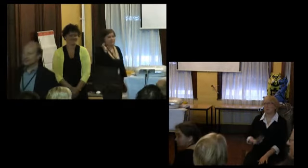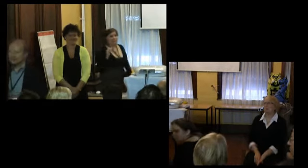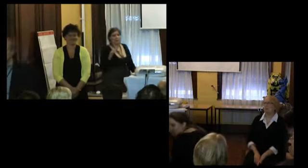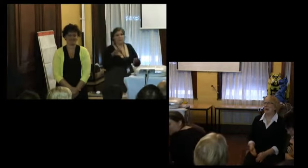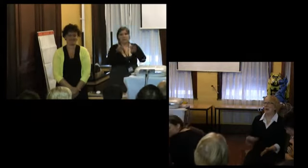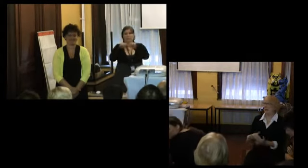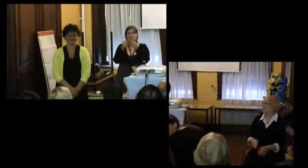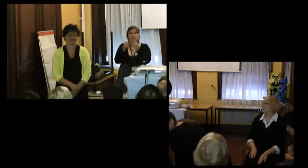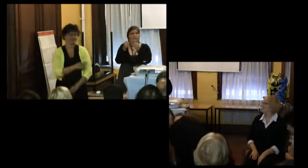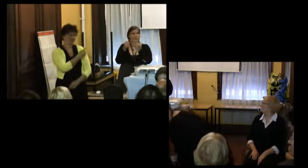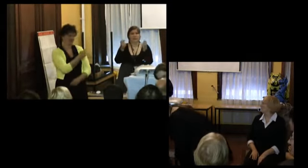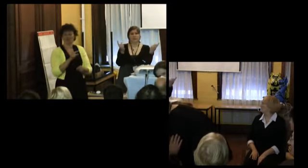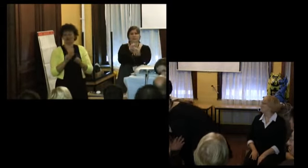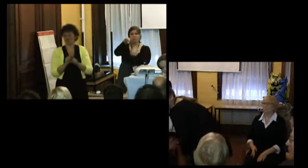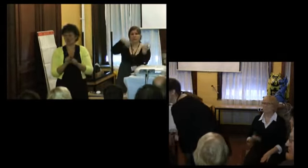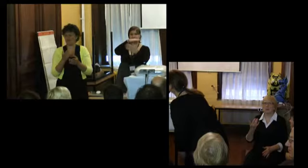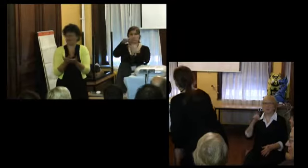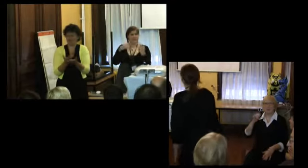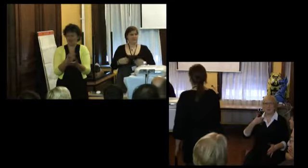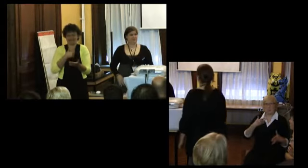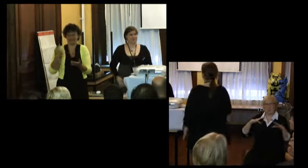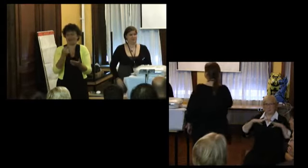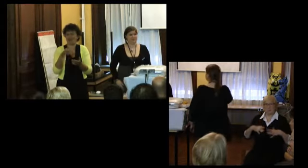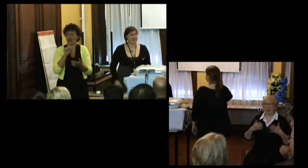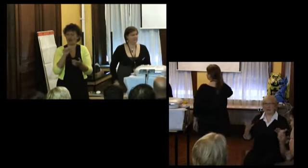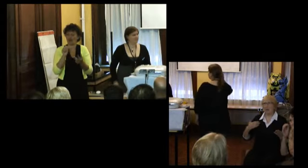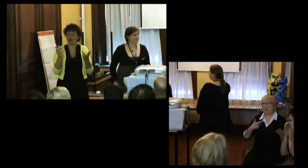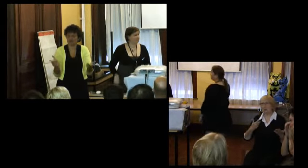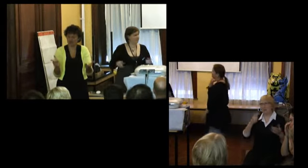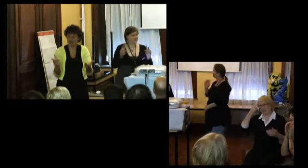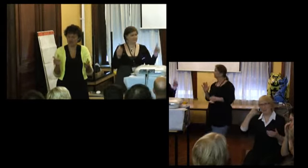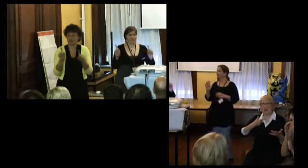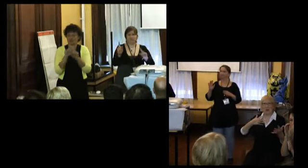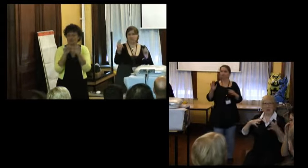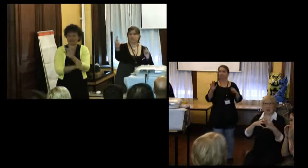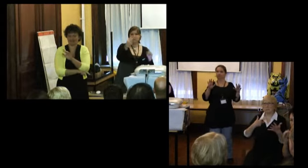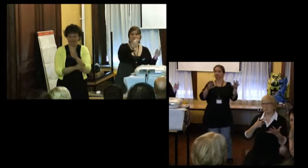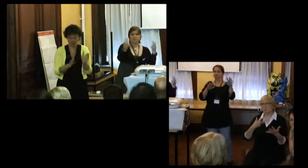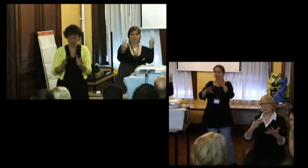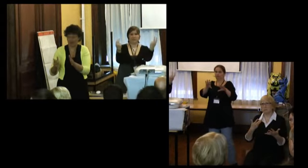So maybe we should take a break to arrange.